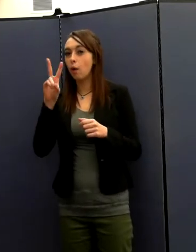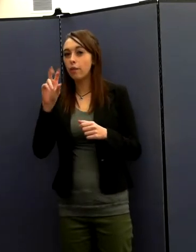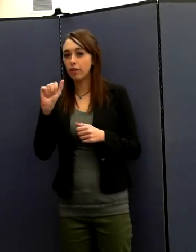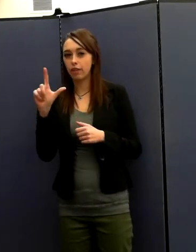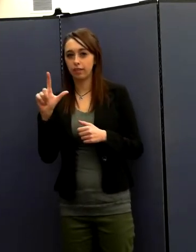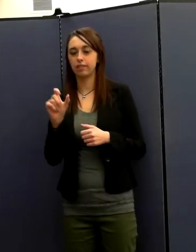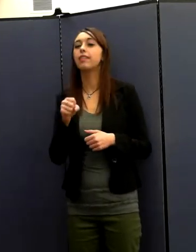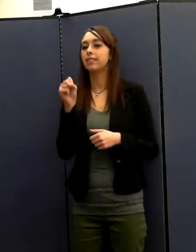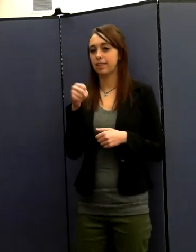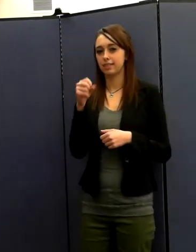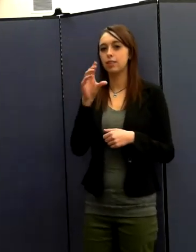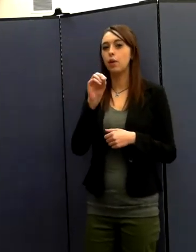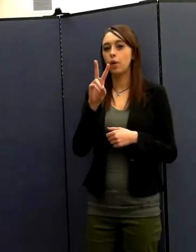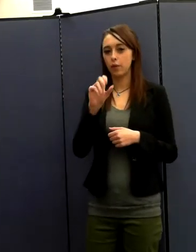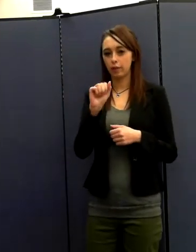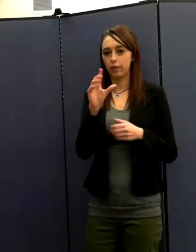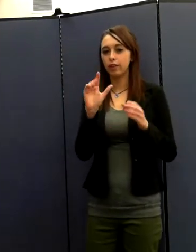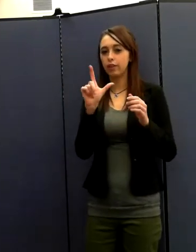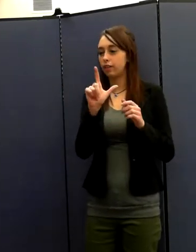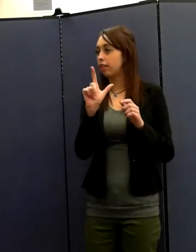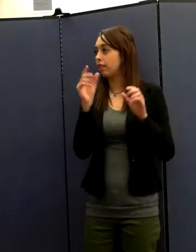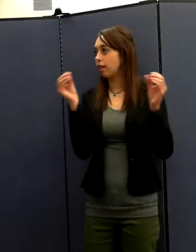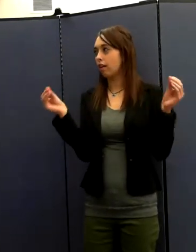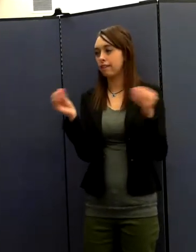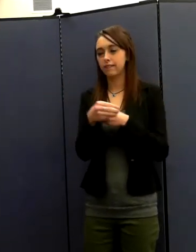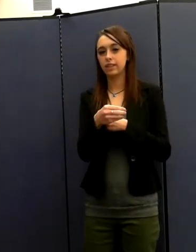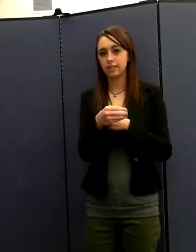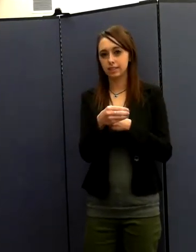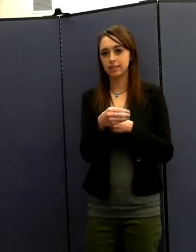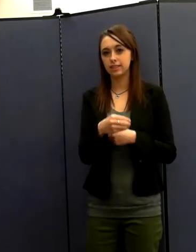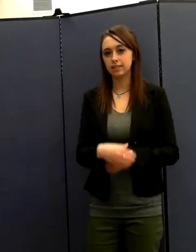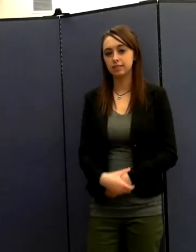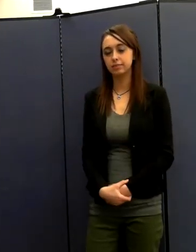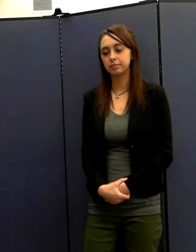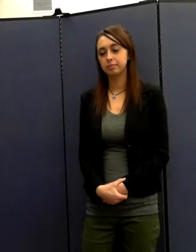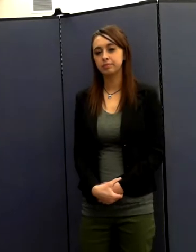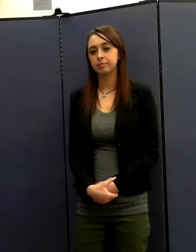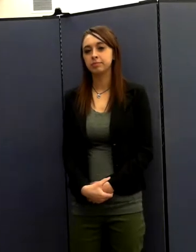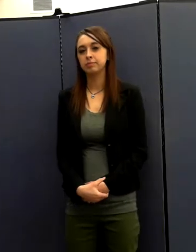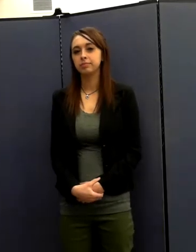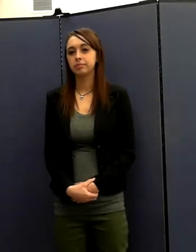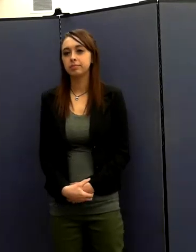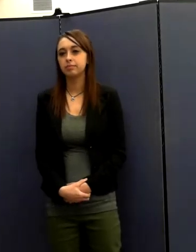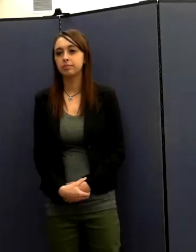that's, he's in the Oval Office at the very